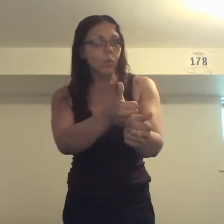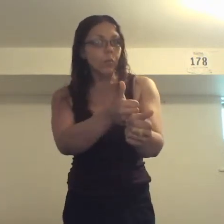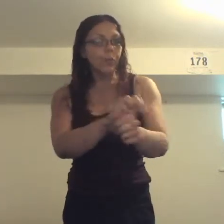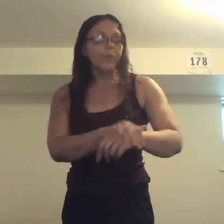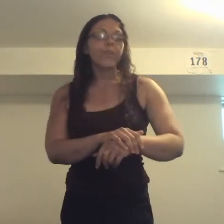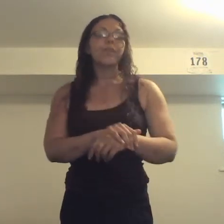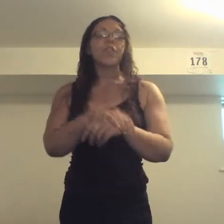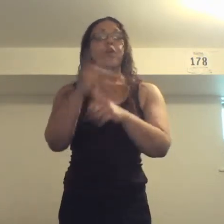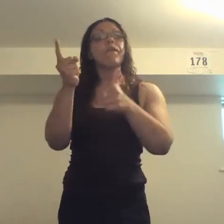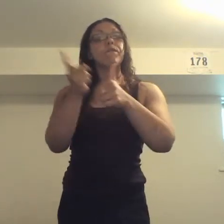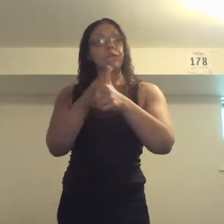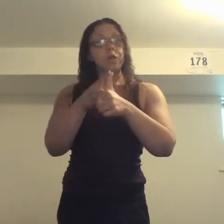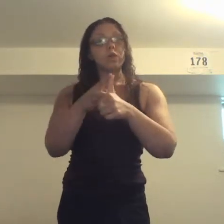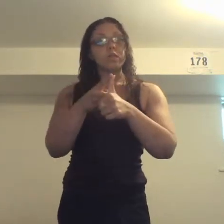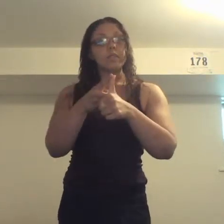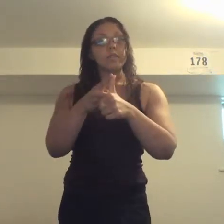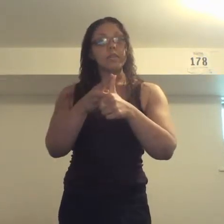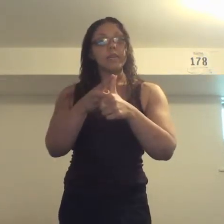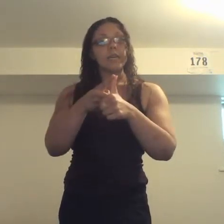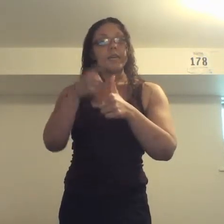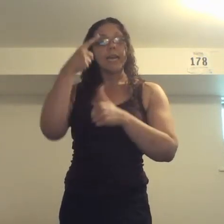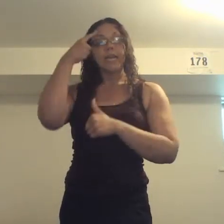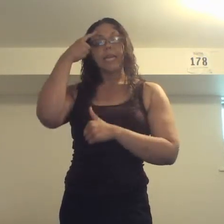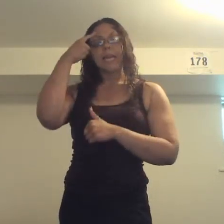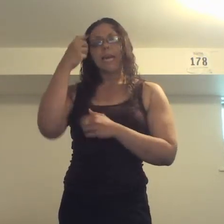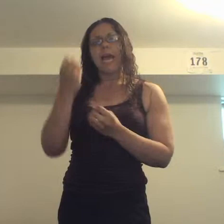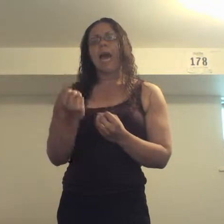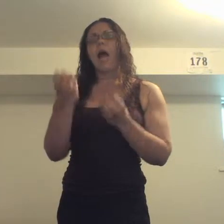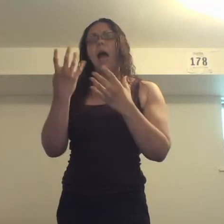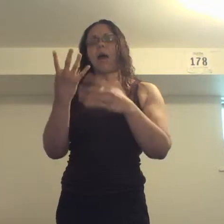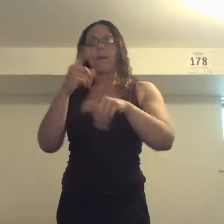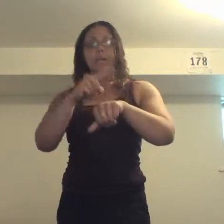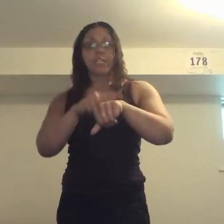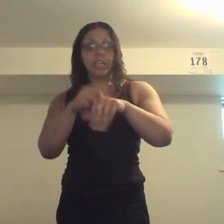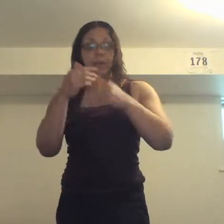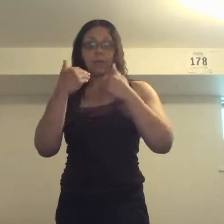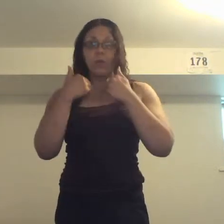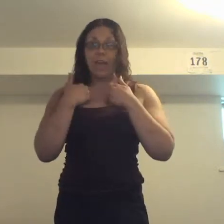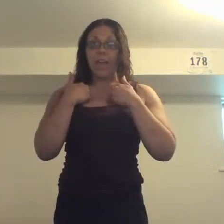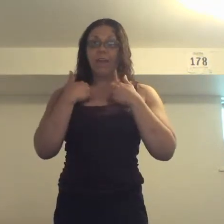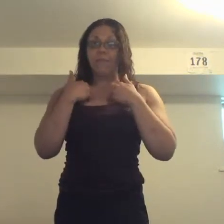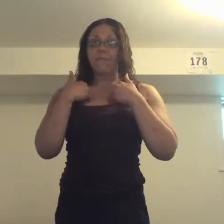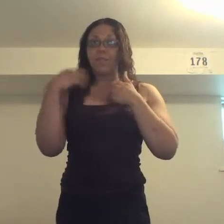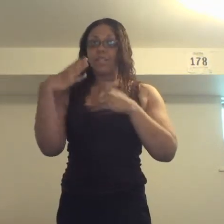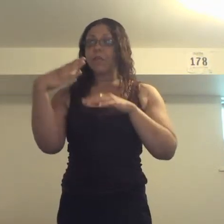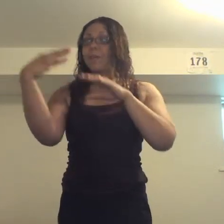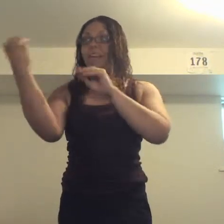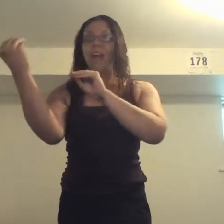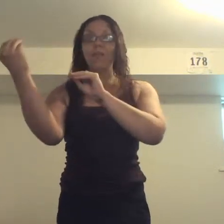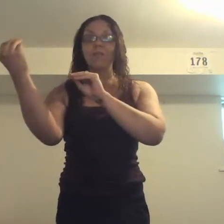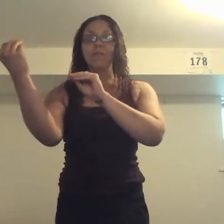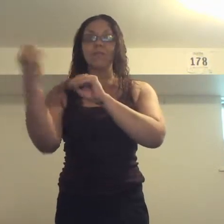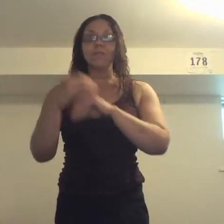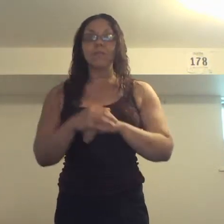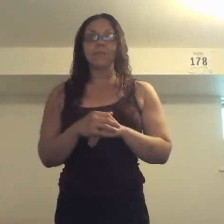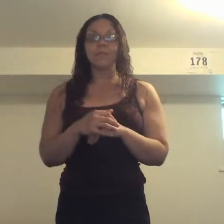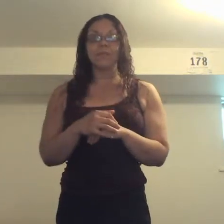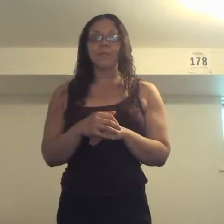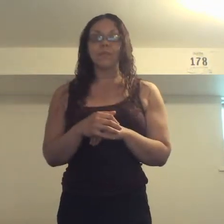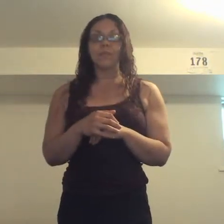you intend to stay out. There are designated points of travel where you have an entry point that you have to